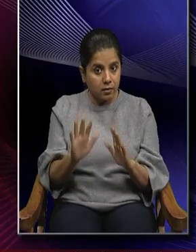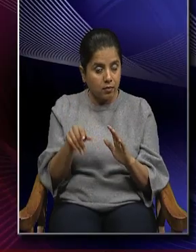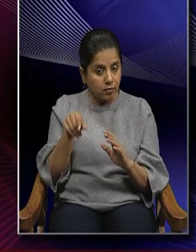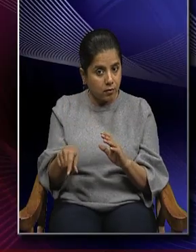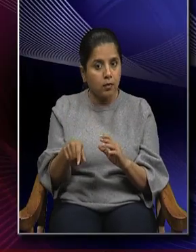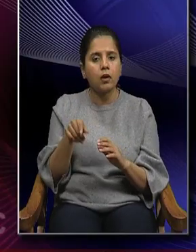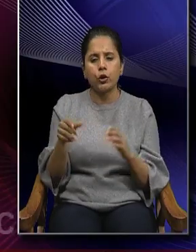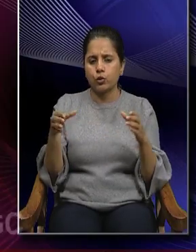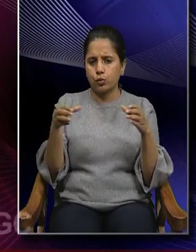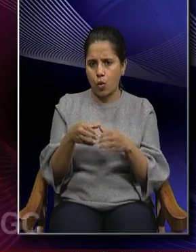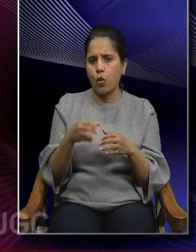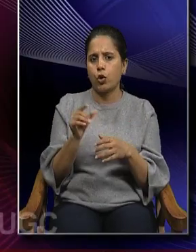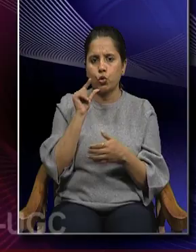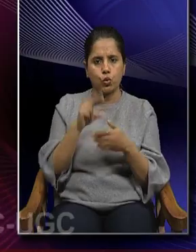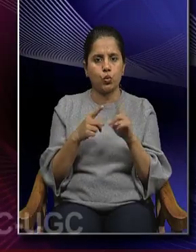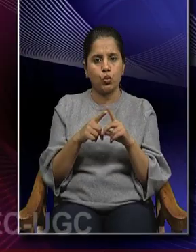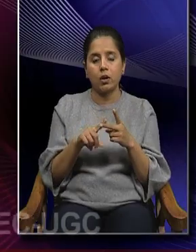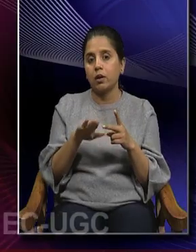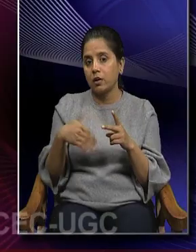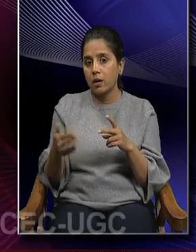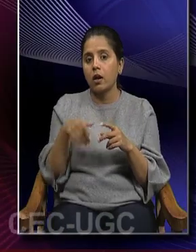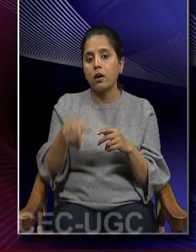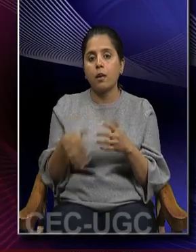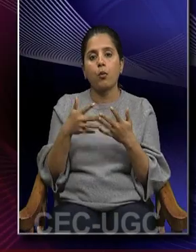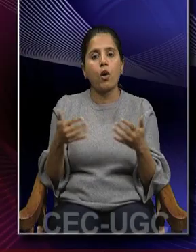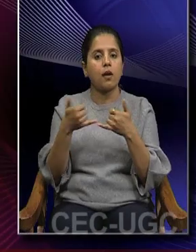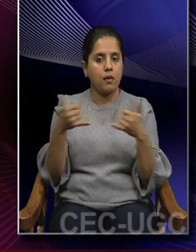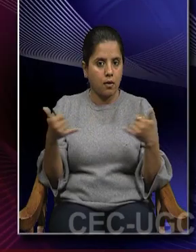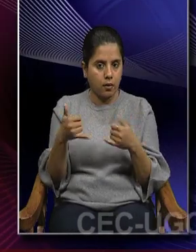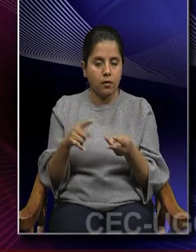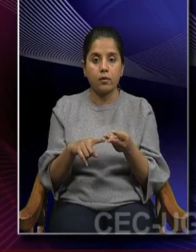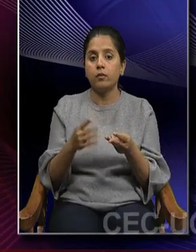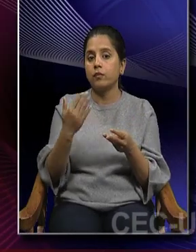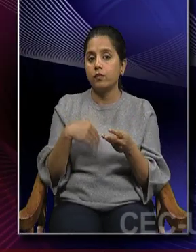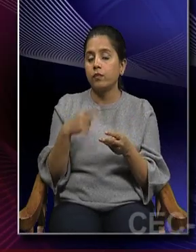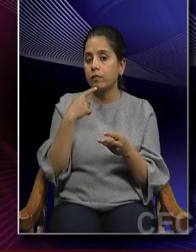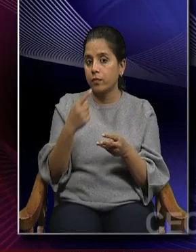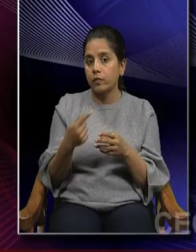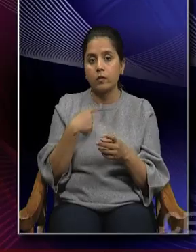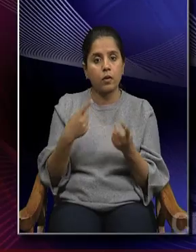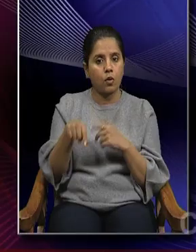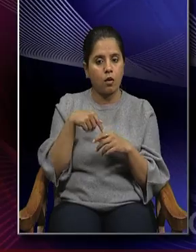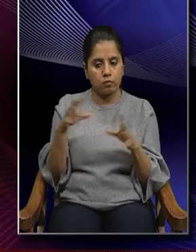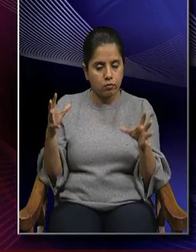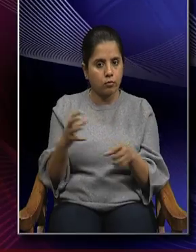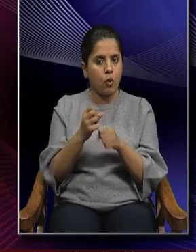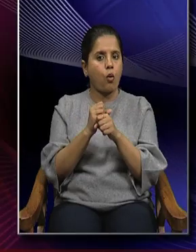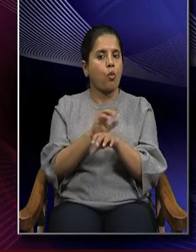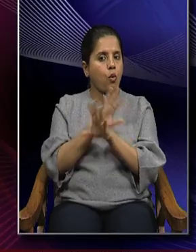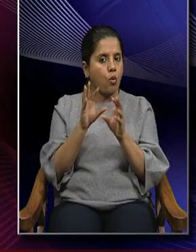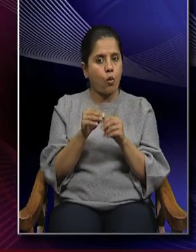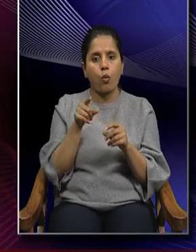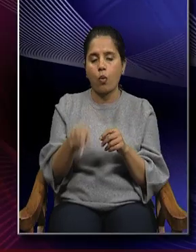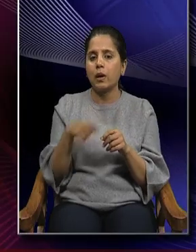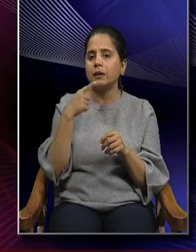the smallest unit, and then comes product line, and eventually we when we club them all together, we